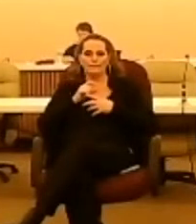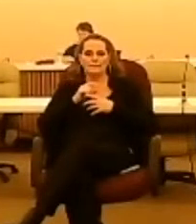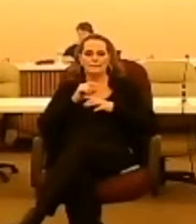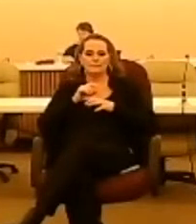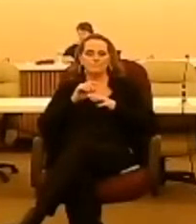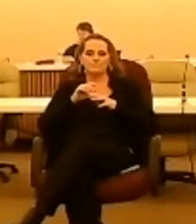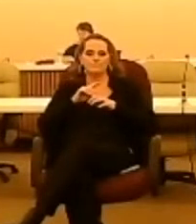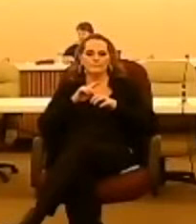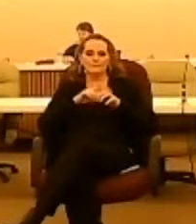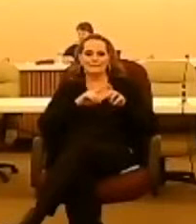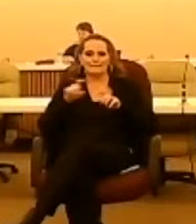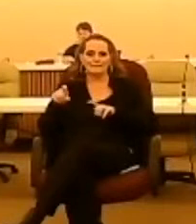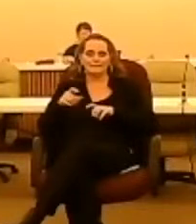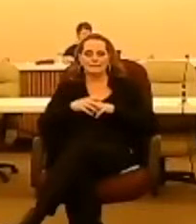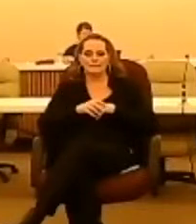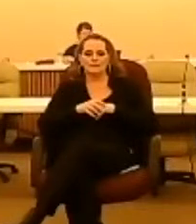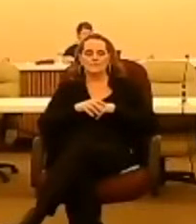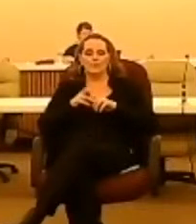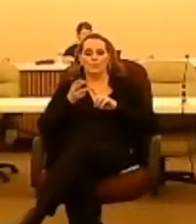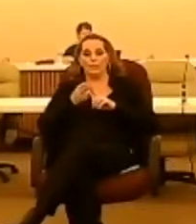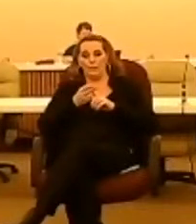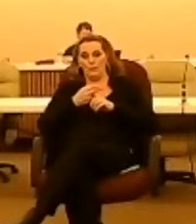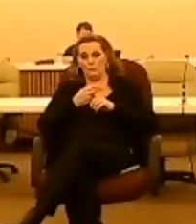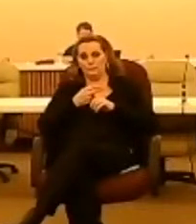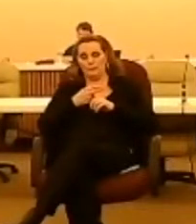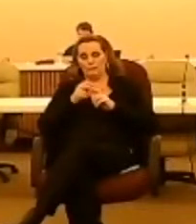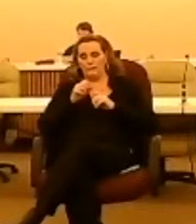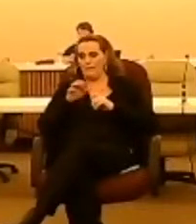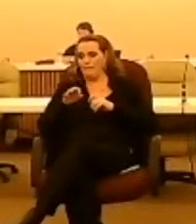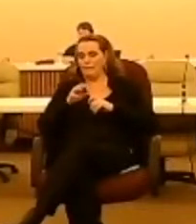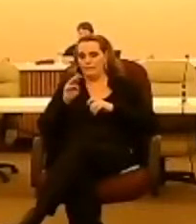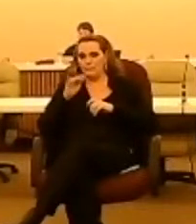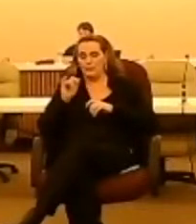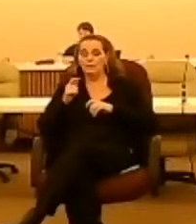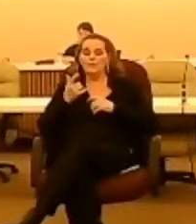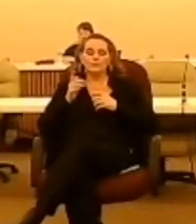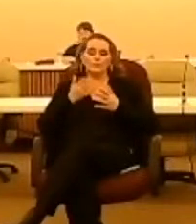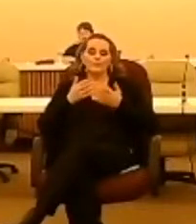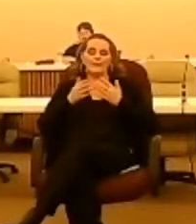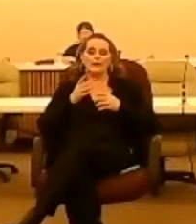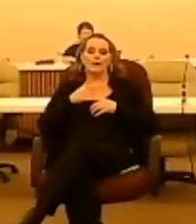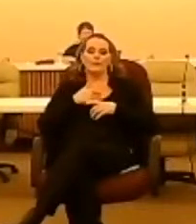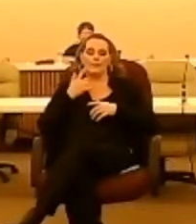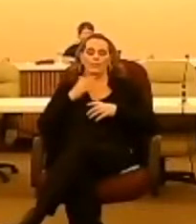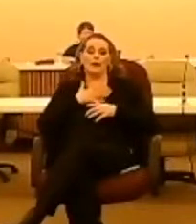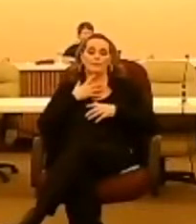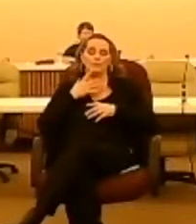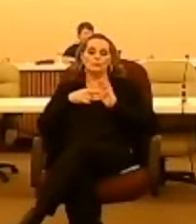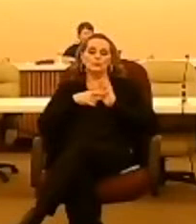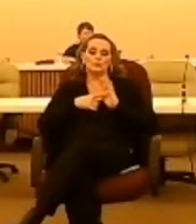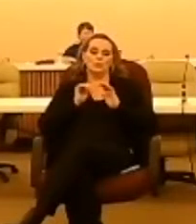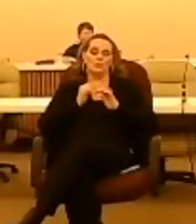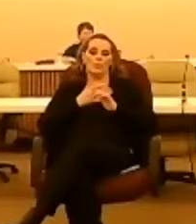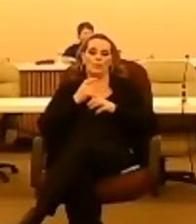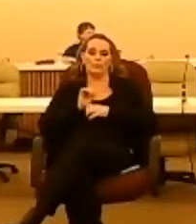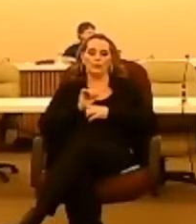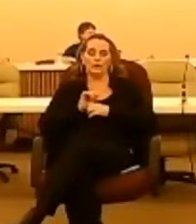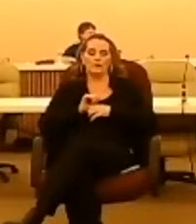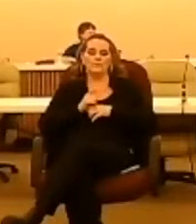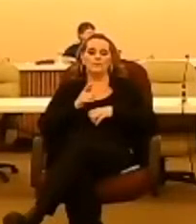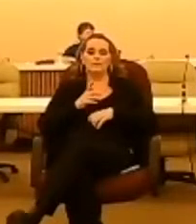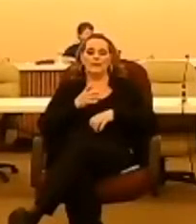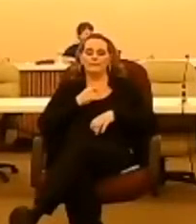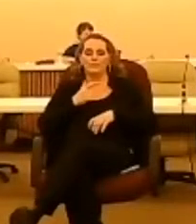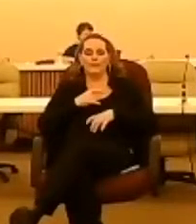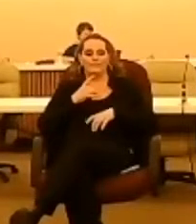a hotel right off of the mall main. So they're happy to show us all that work. If you haven't been by there, there's gorgeous blue